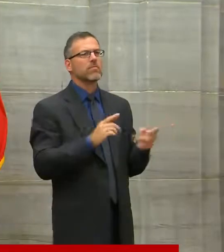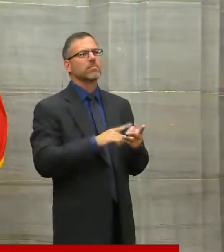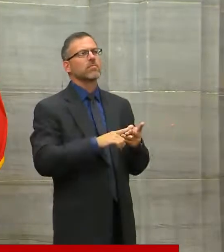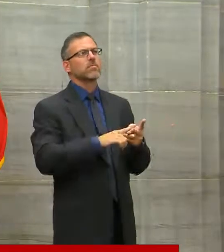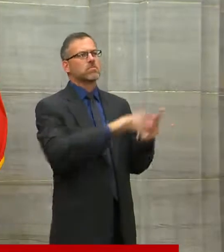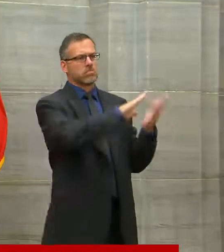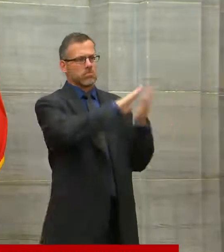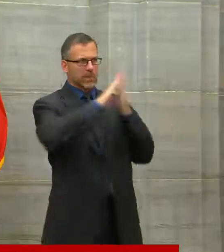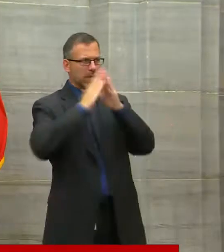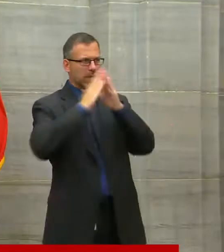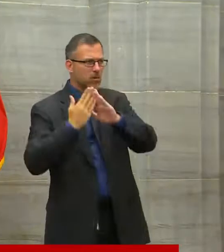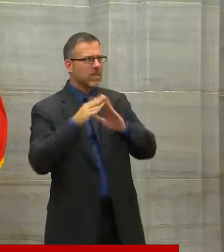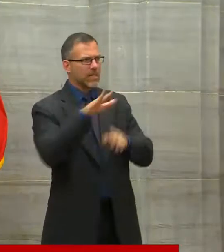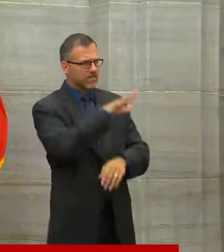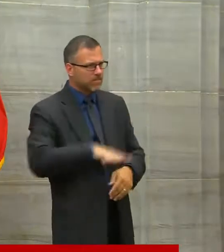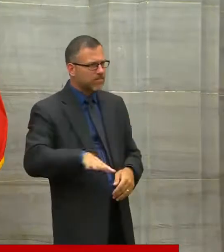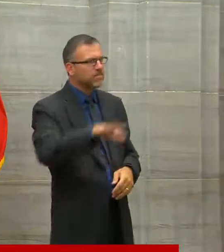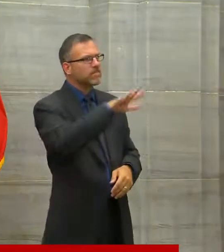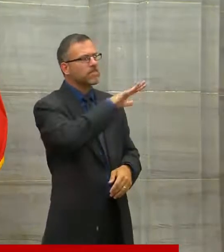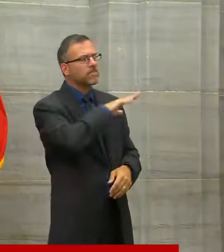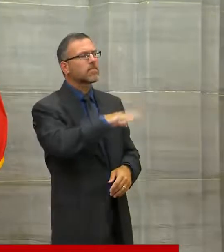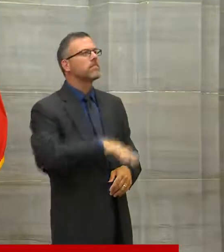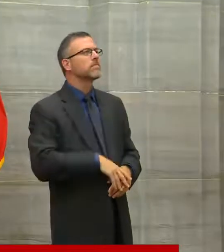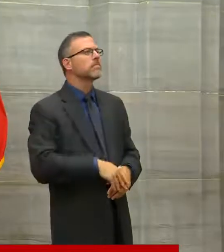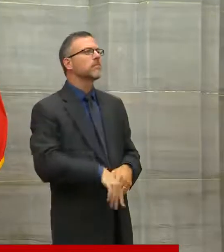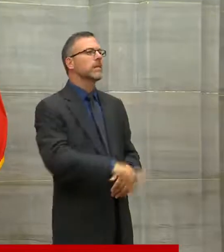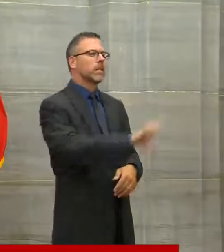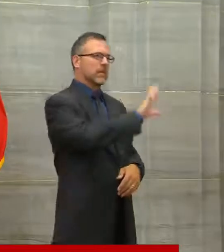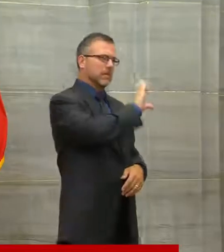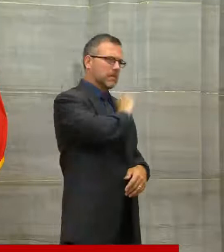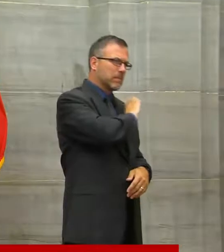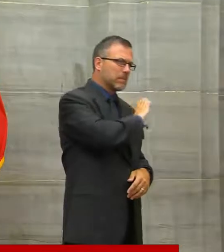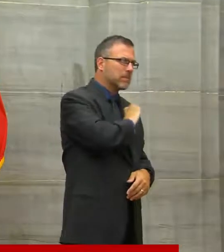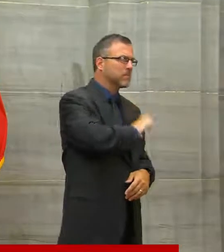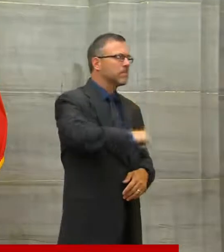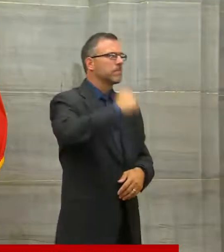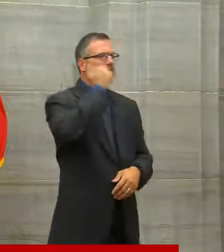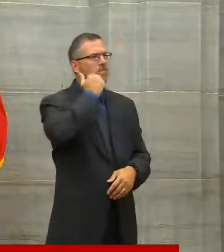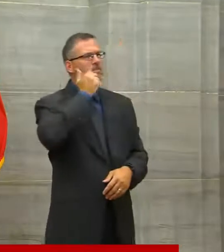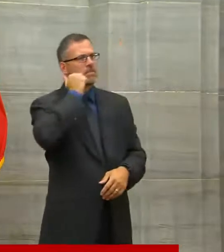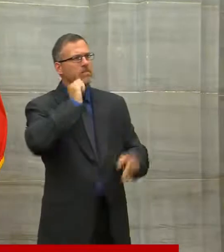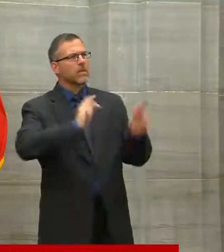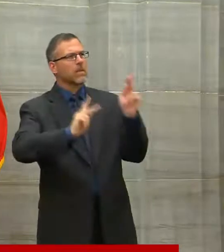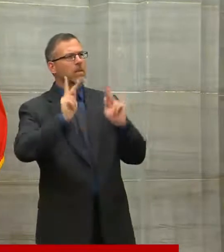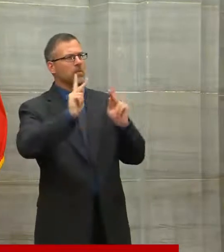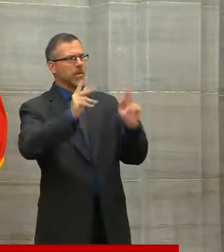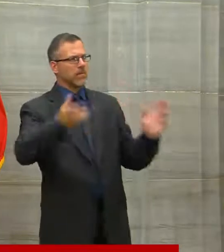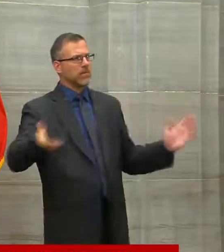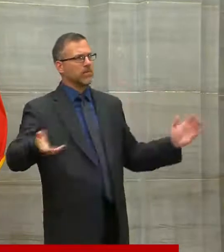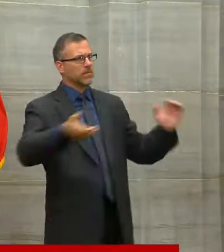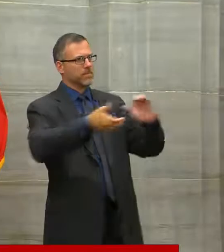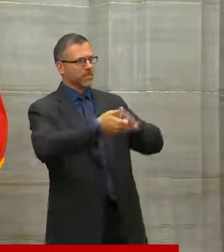interaction between our law enforcement agencies and our communities. And